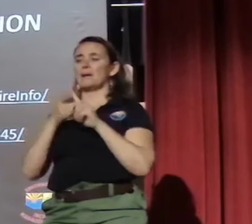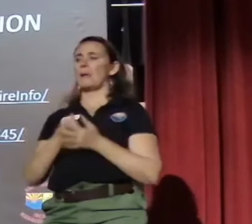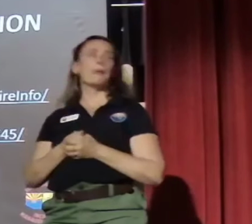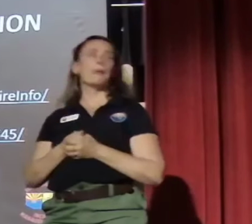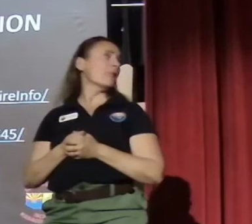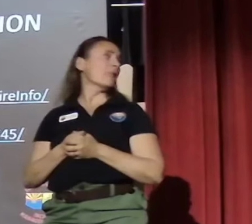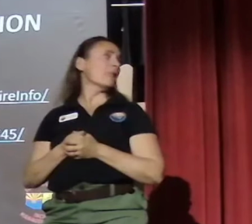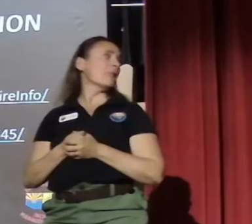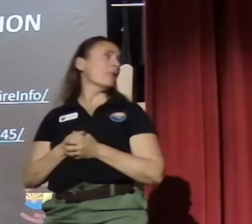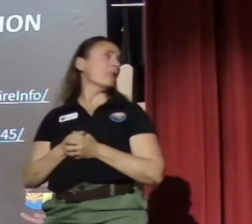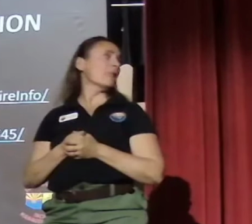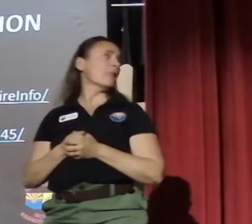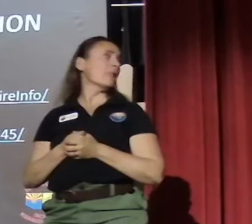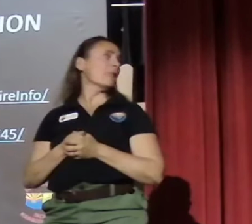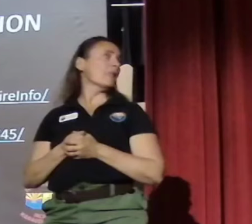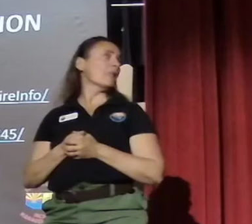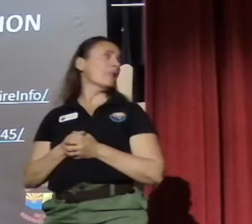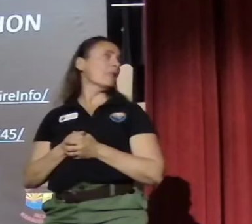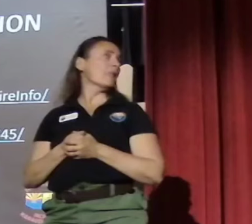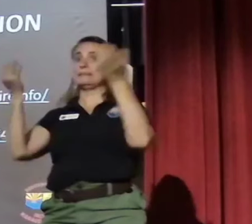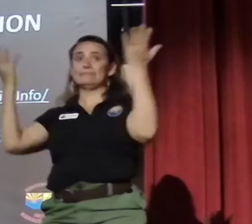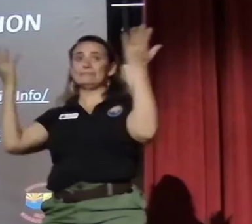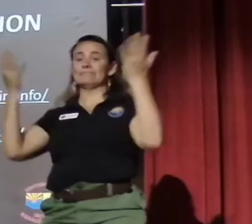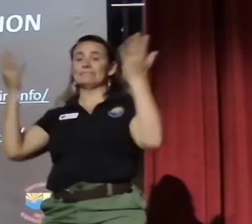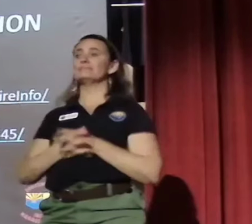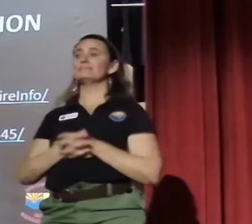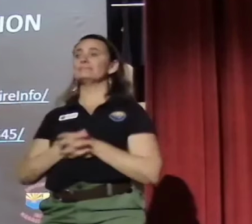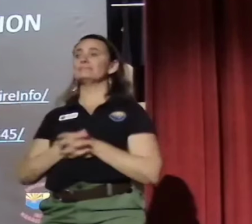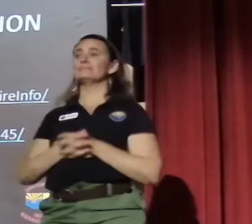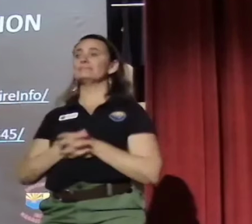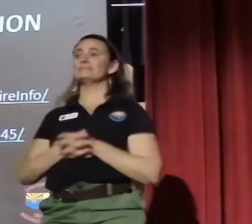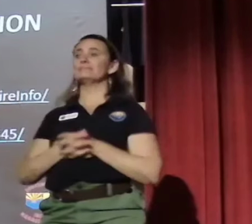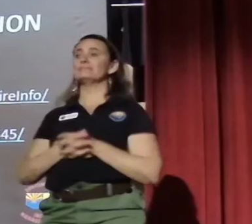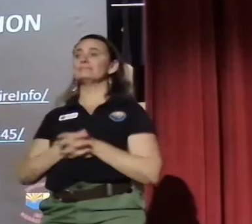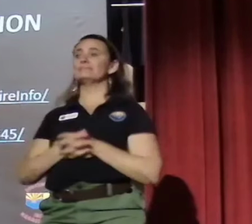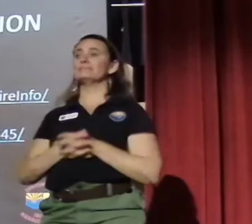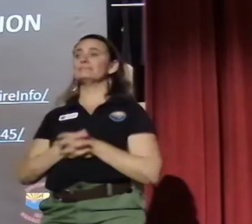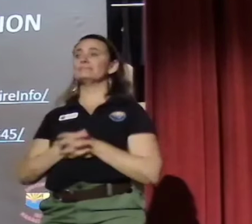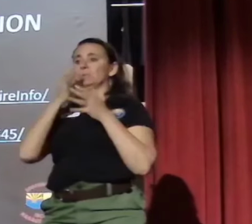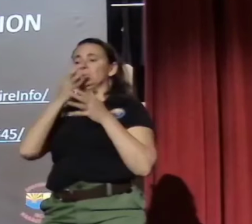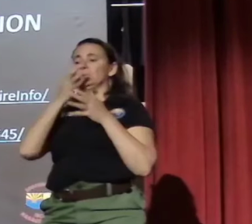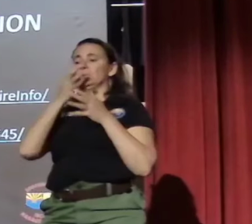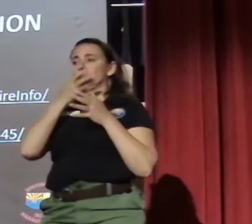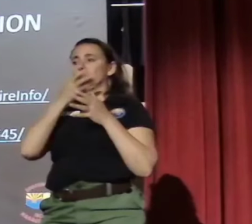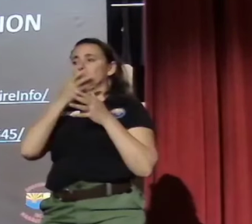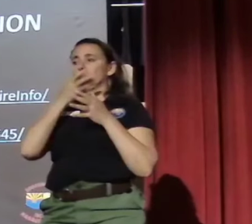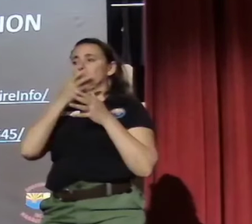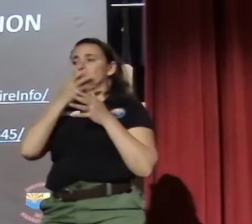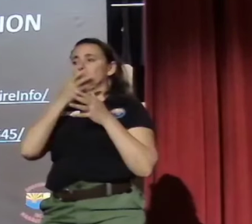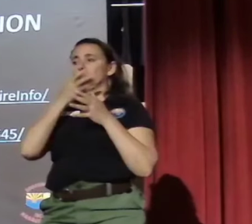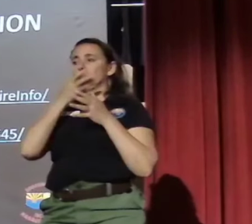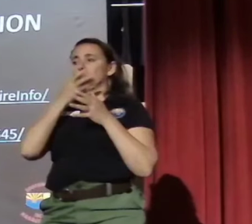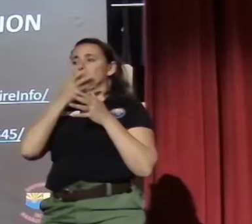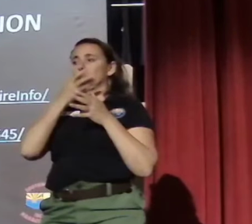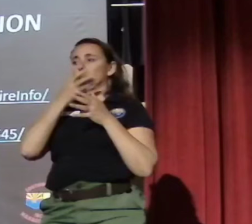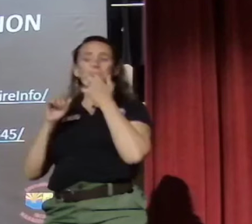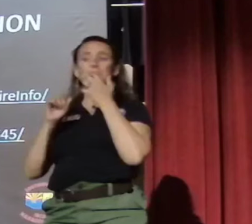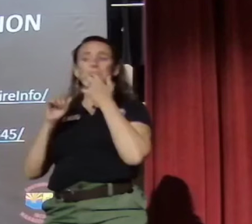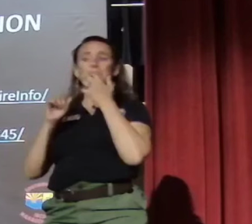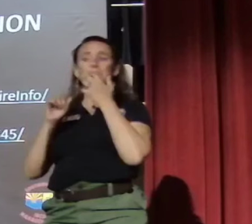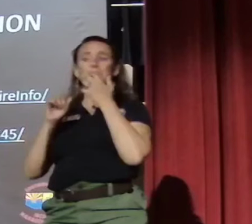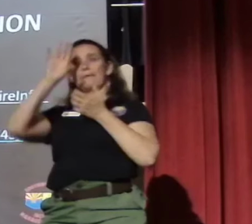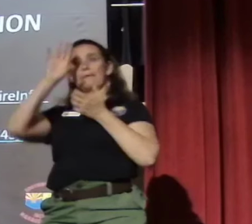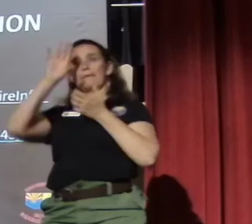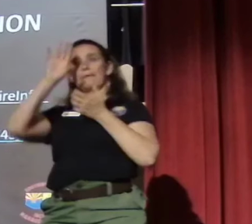No, we do not have any idea on when you can go home. We want to get you home as soon as we can. As soon as the fire team believes it is safe enough and